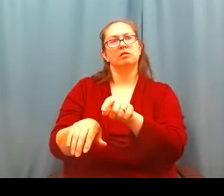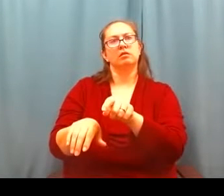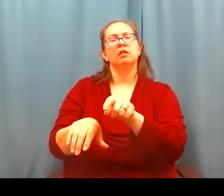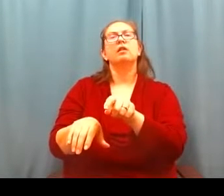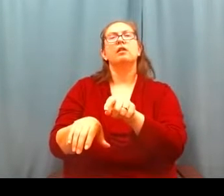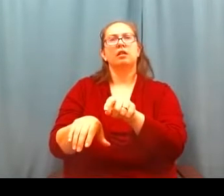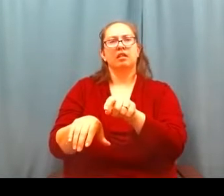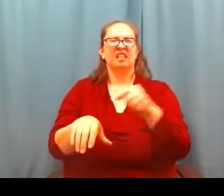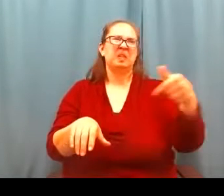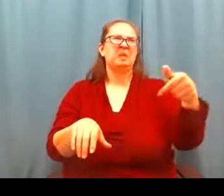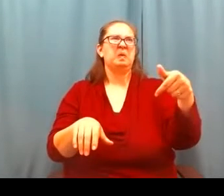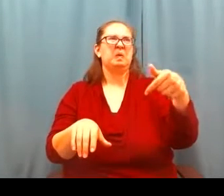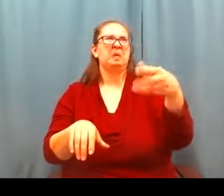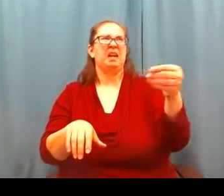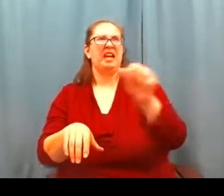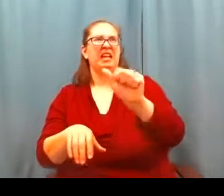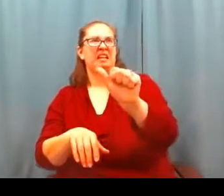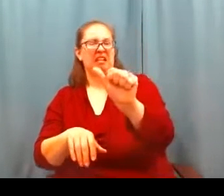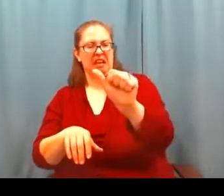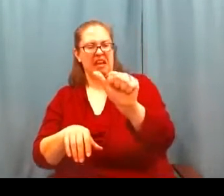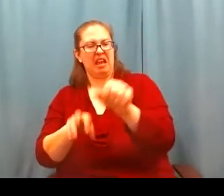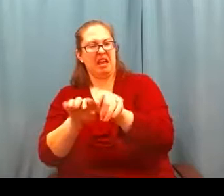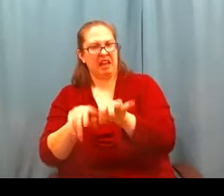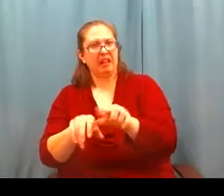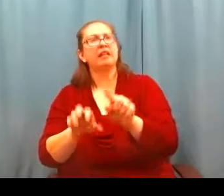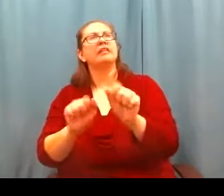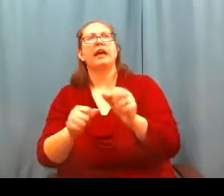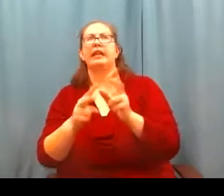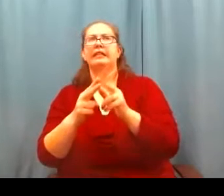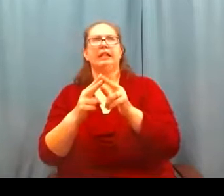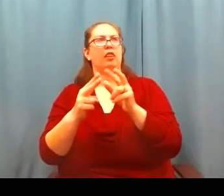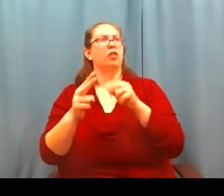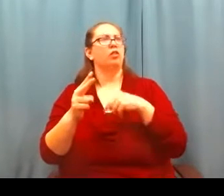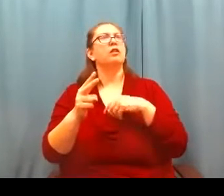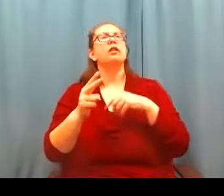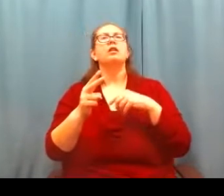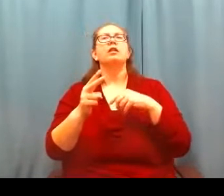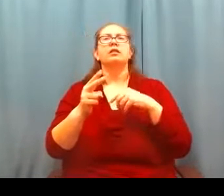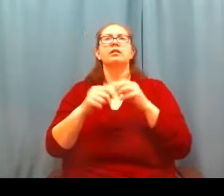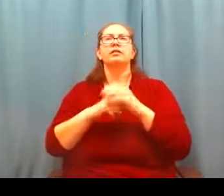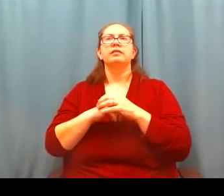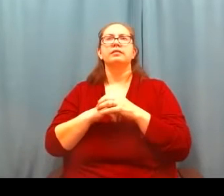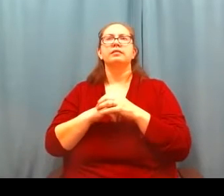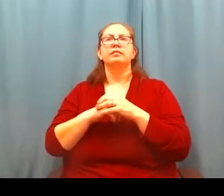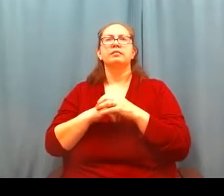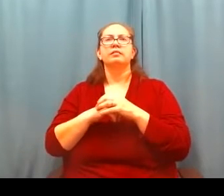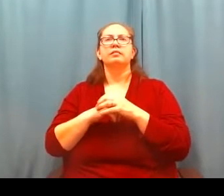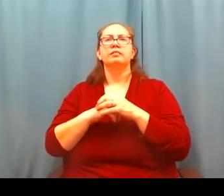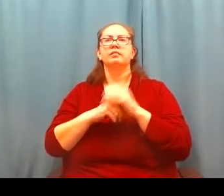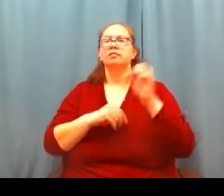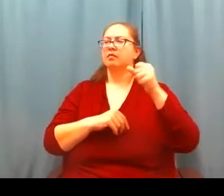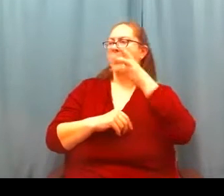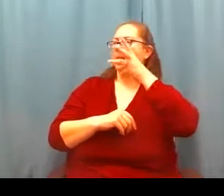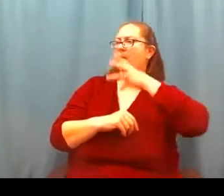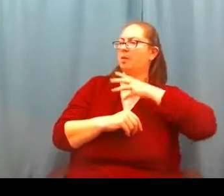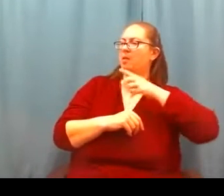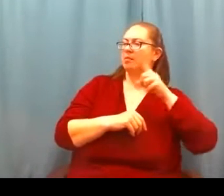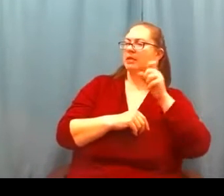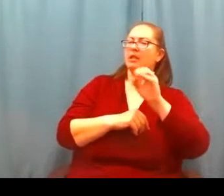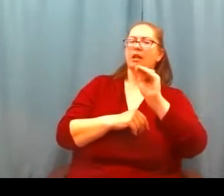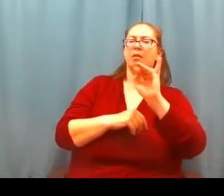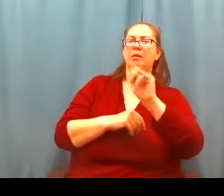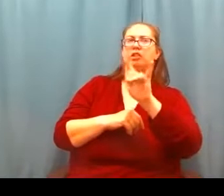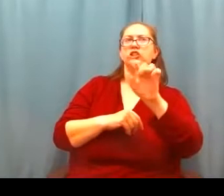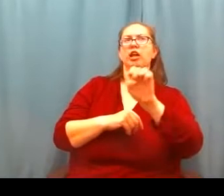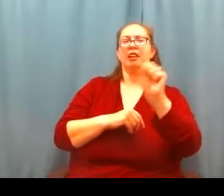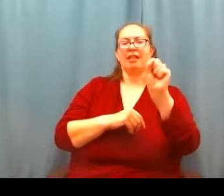aloud. So with that, Tanya, if you want to go ahead with our Google Form questions. Sure. Mayor, we have a question from Michelle S. from Tower